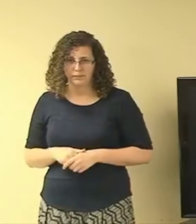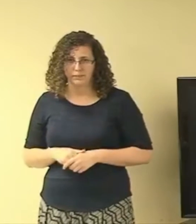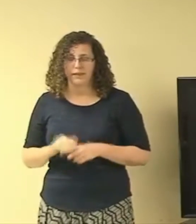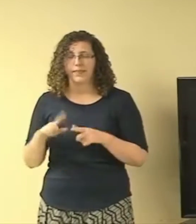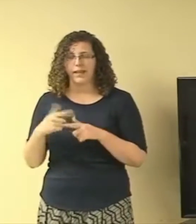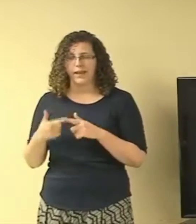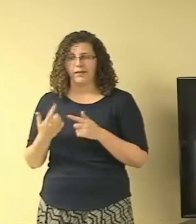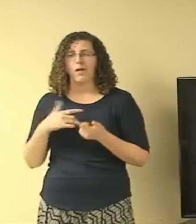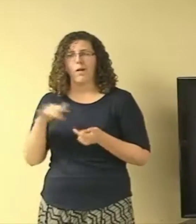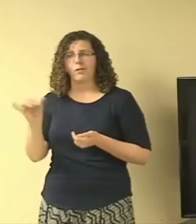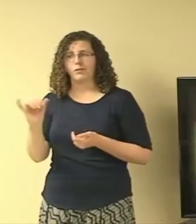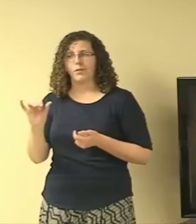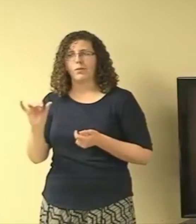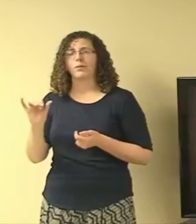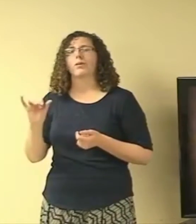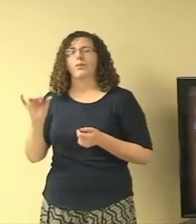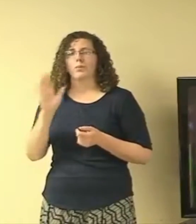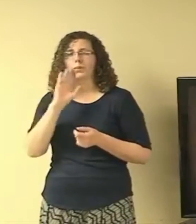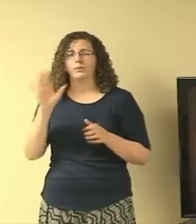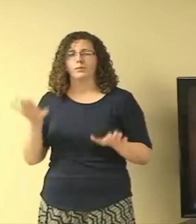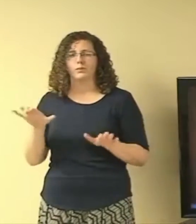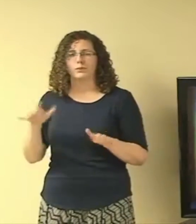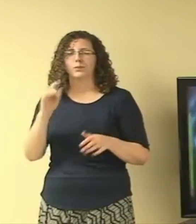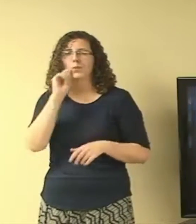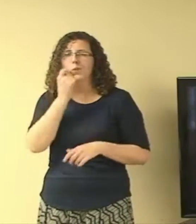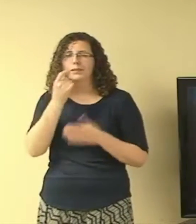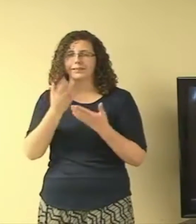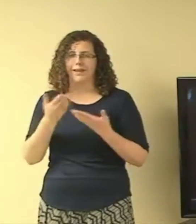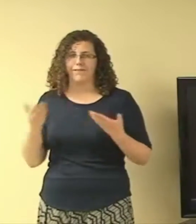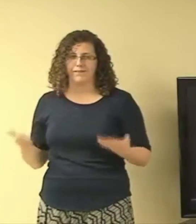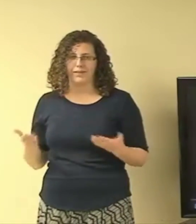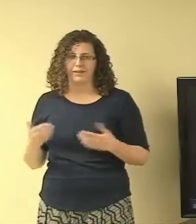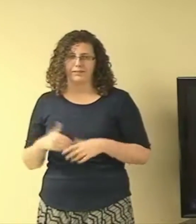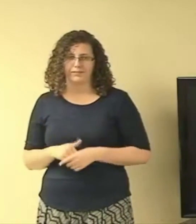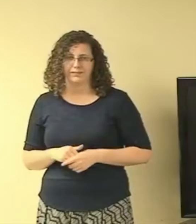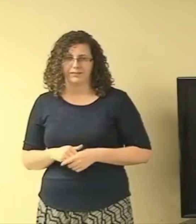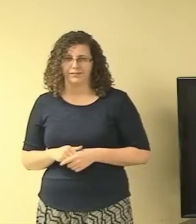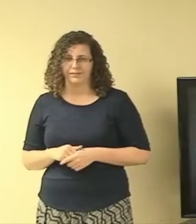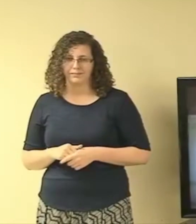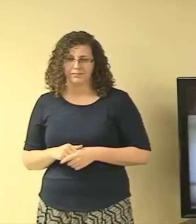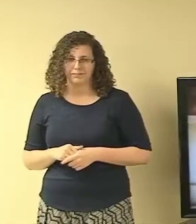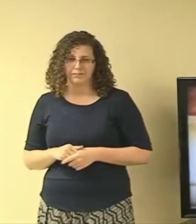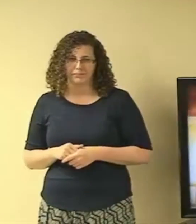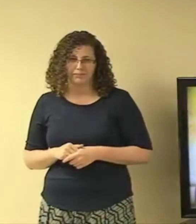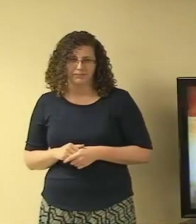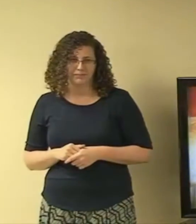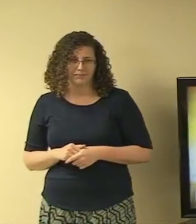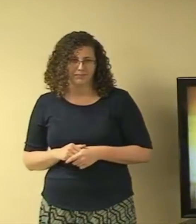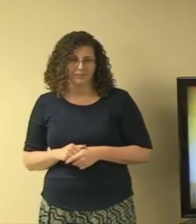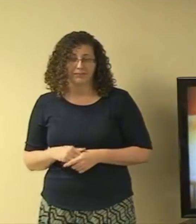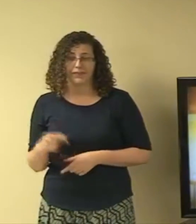cool stuff in Jesus' name. You don't want to miss this piece.